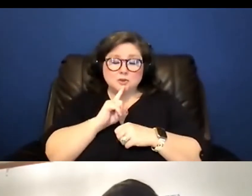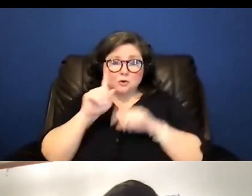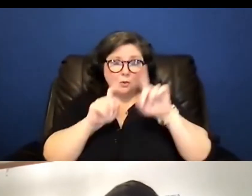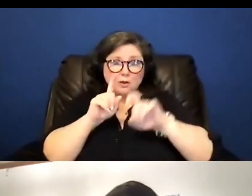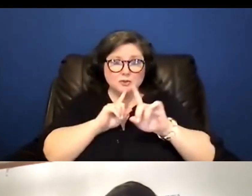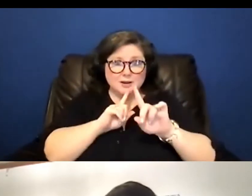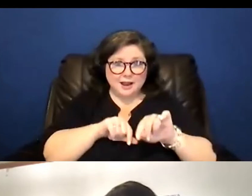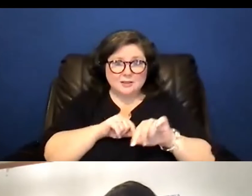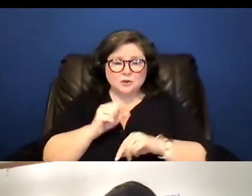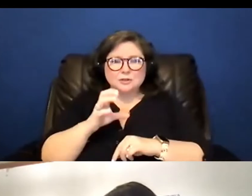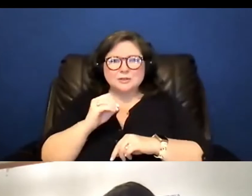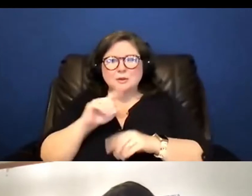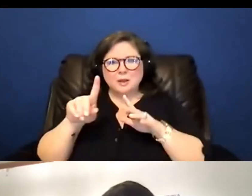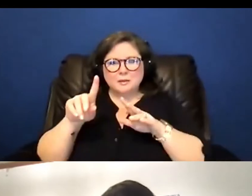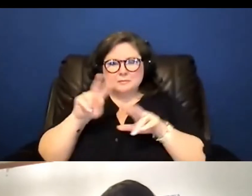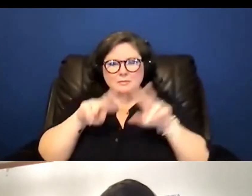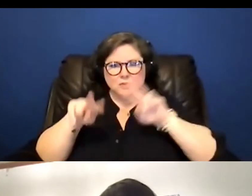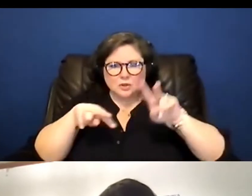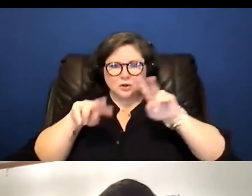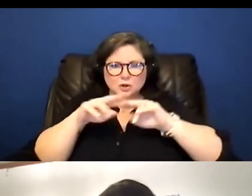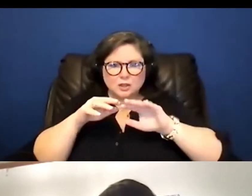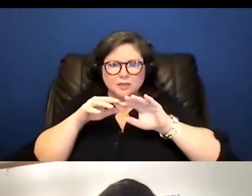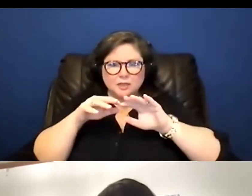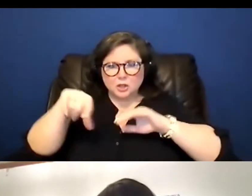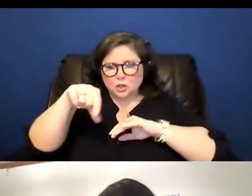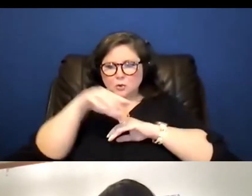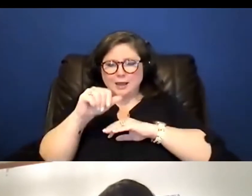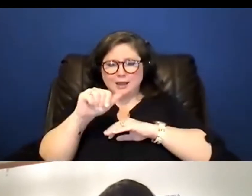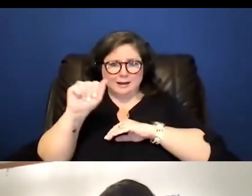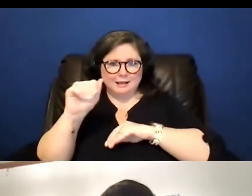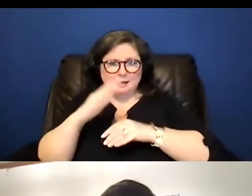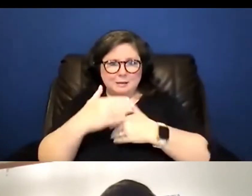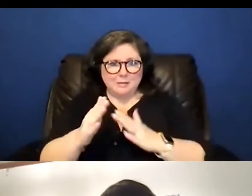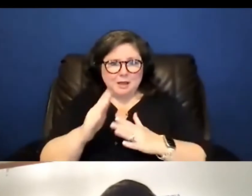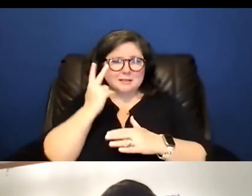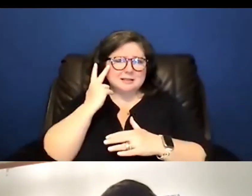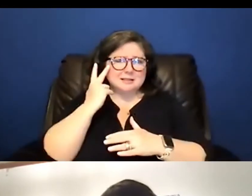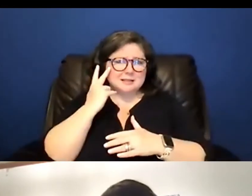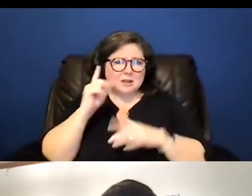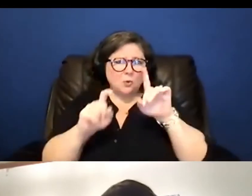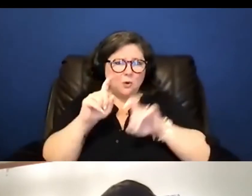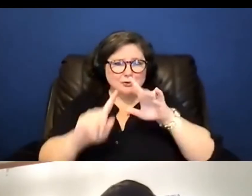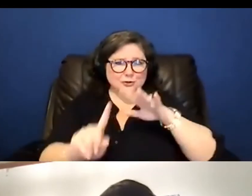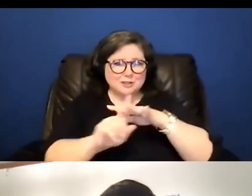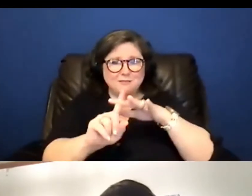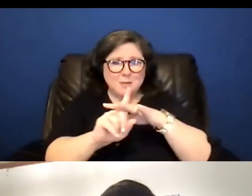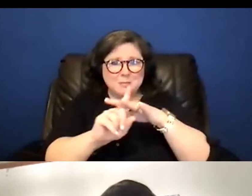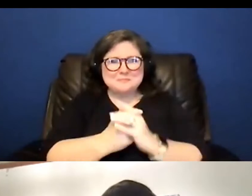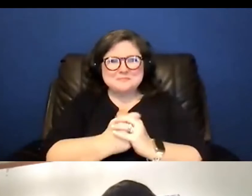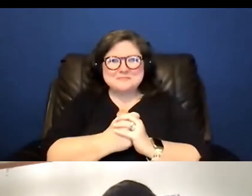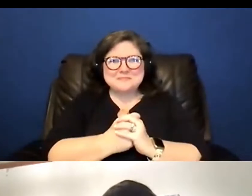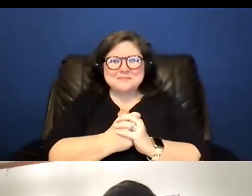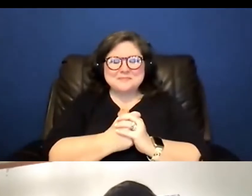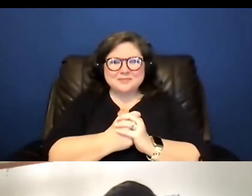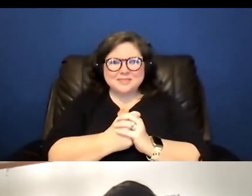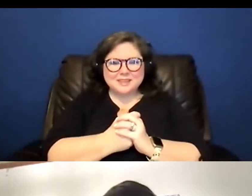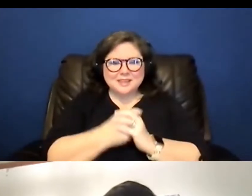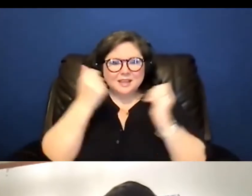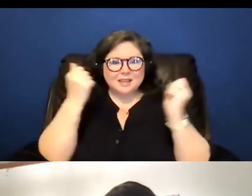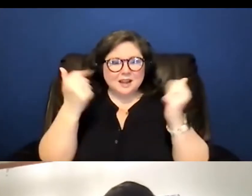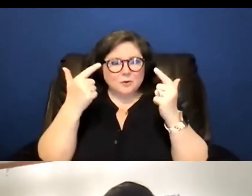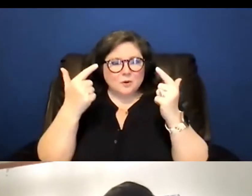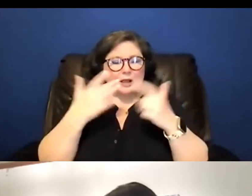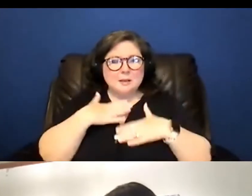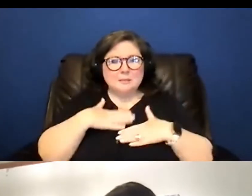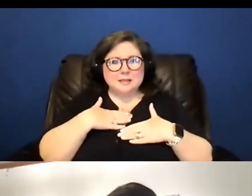So I'm going to start looking in the Q&A box and see what questions are in there. And to everyone, please feel free